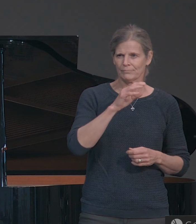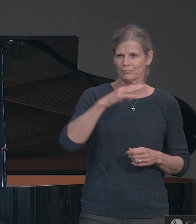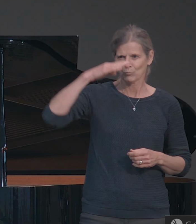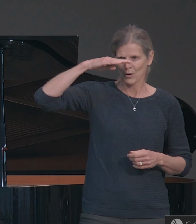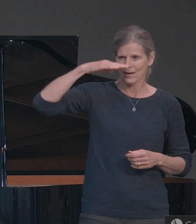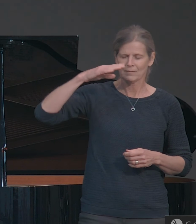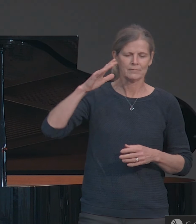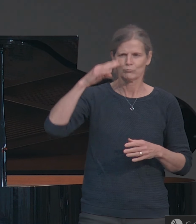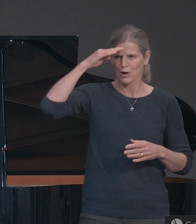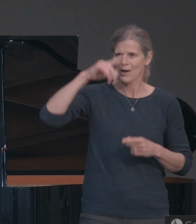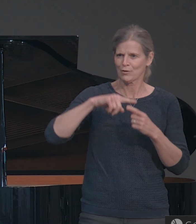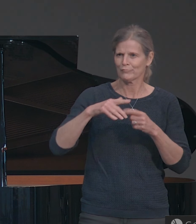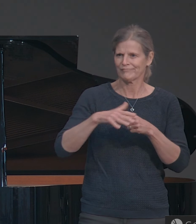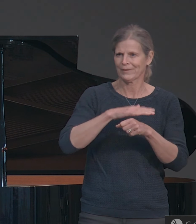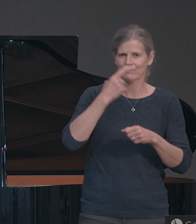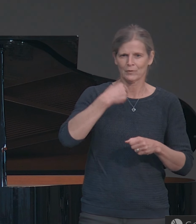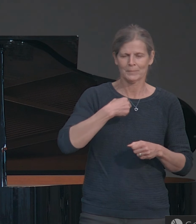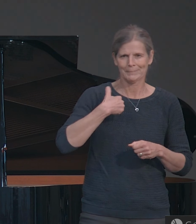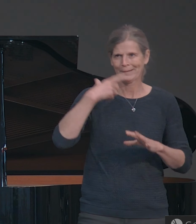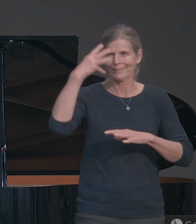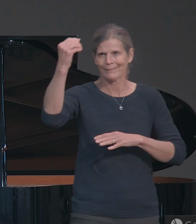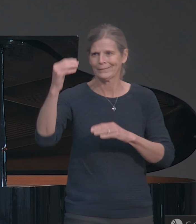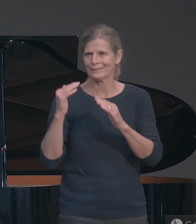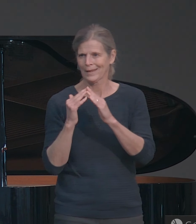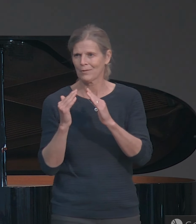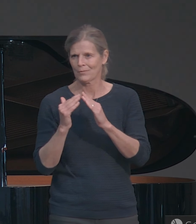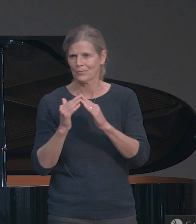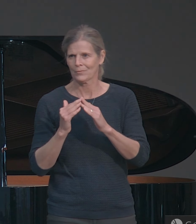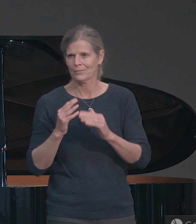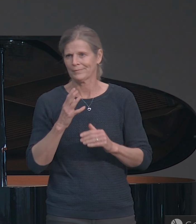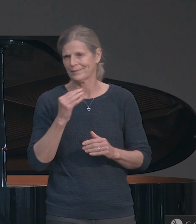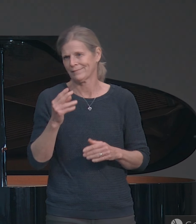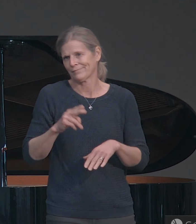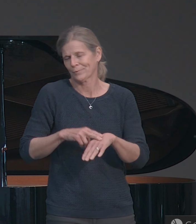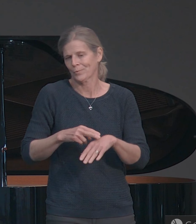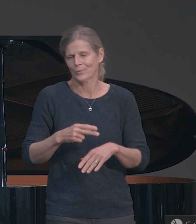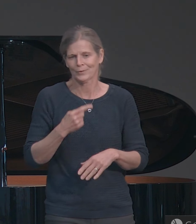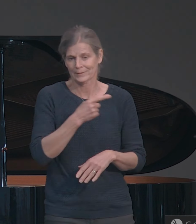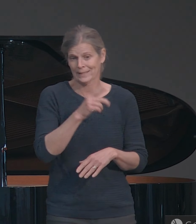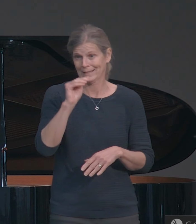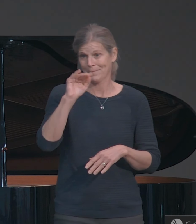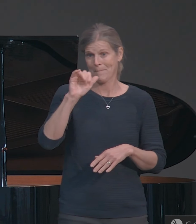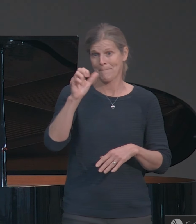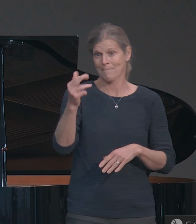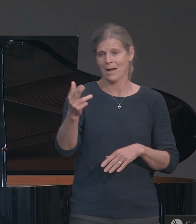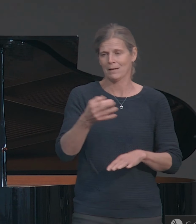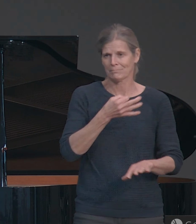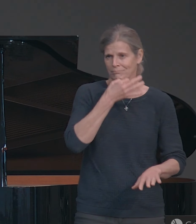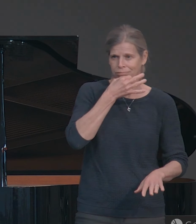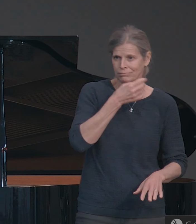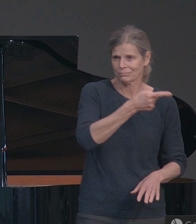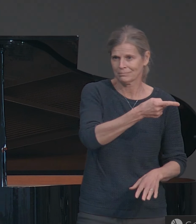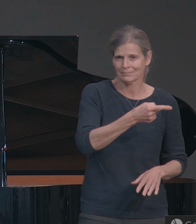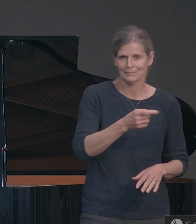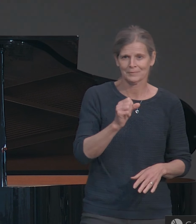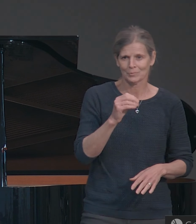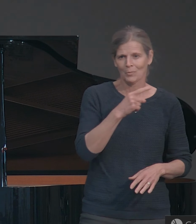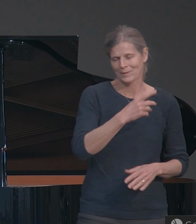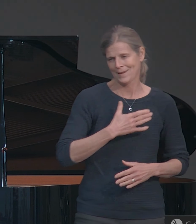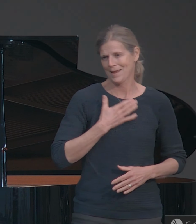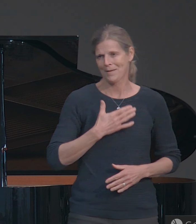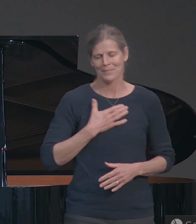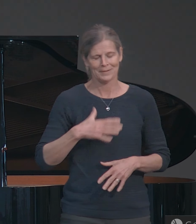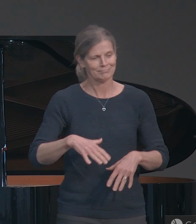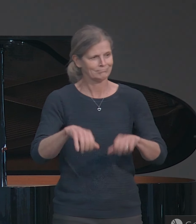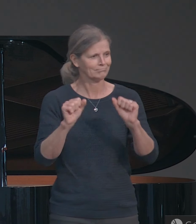because I was headed out of town. And of course, he's the Micah expert, so he gladly filled in.